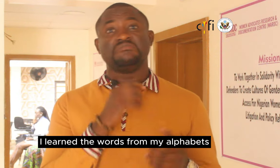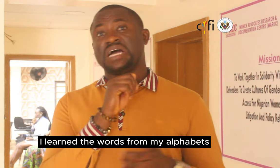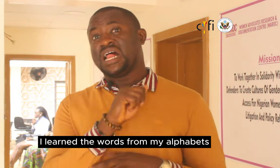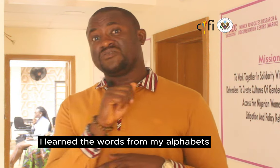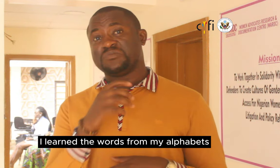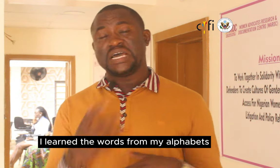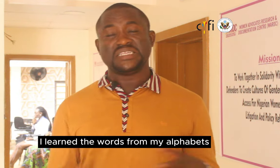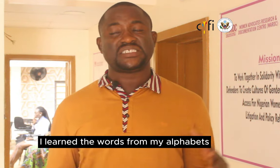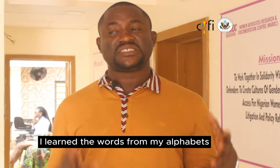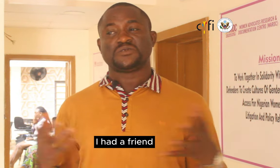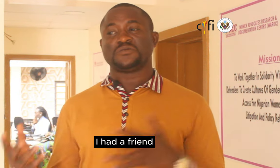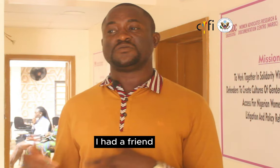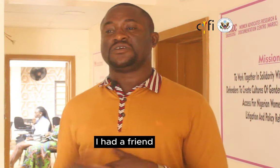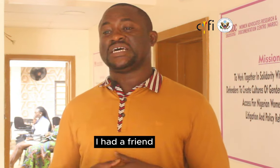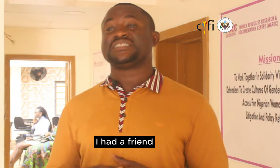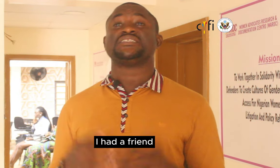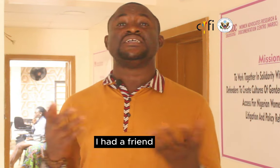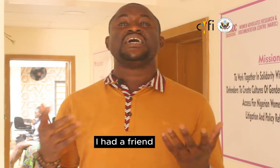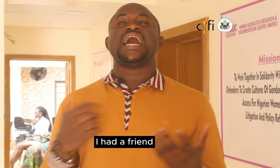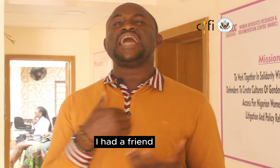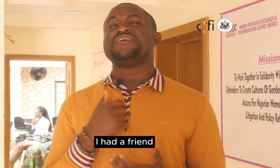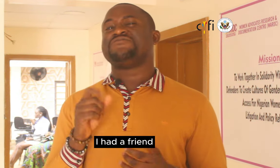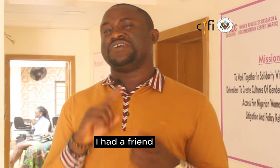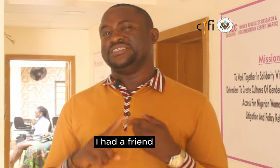my alphabets to other lessons.